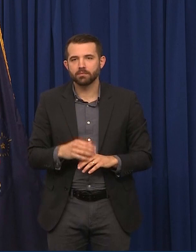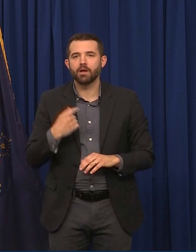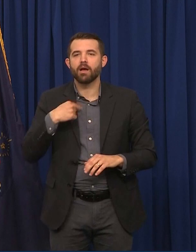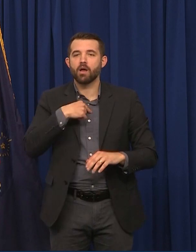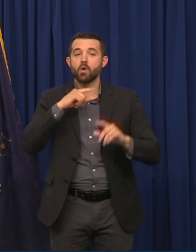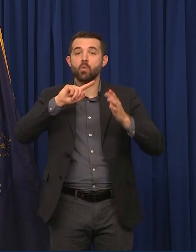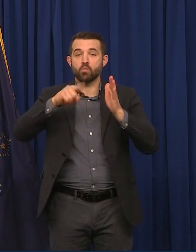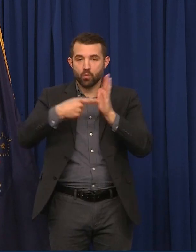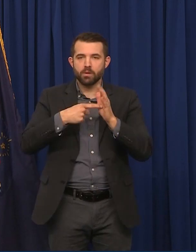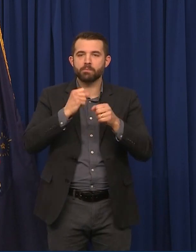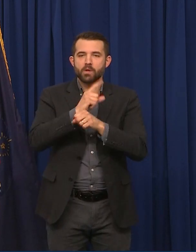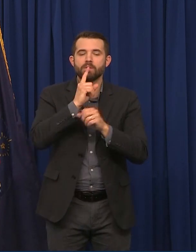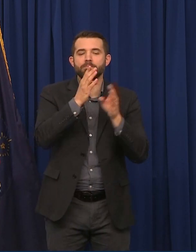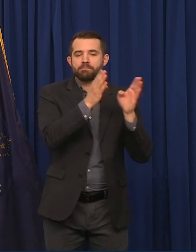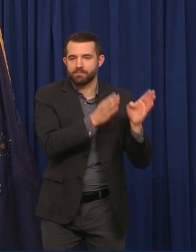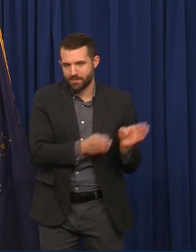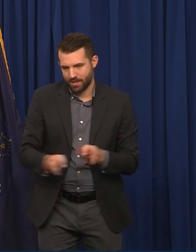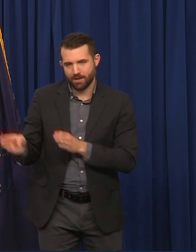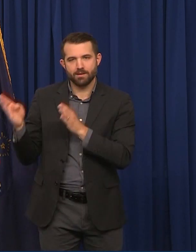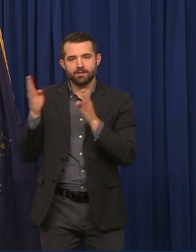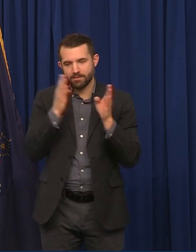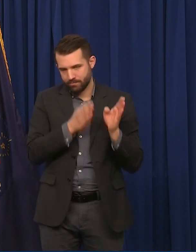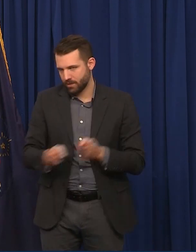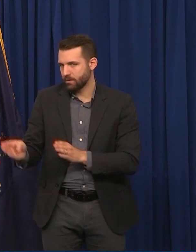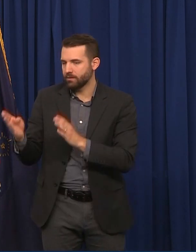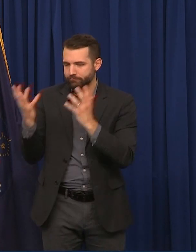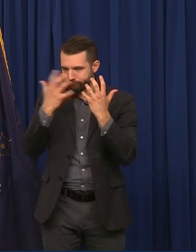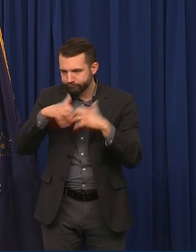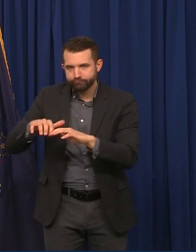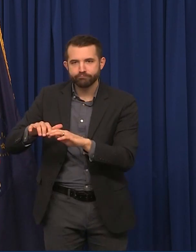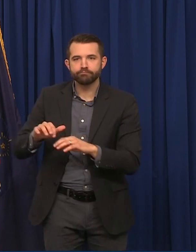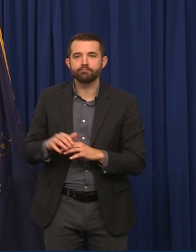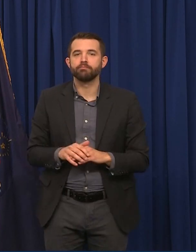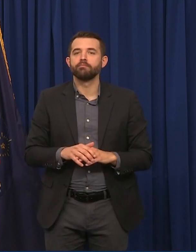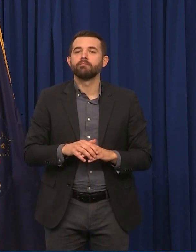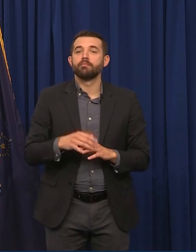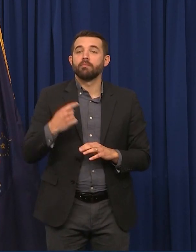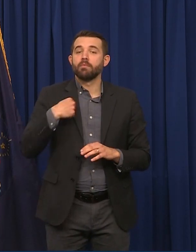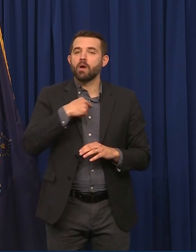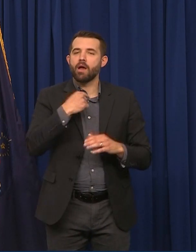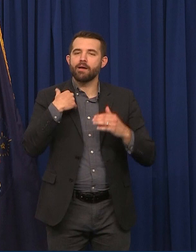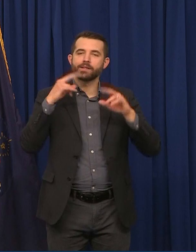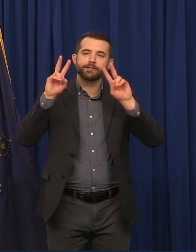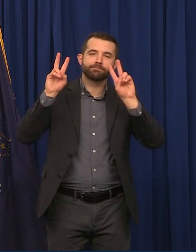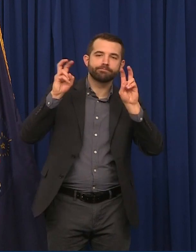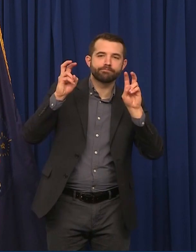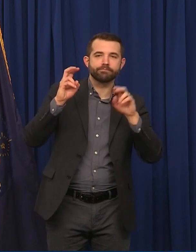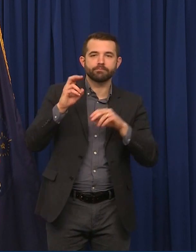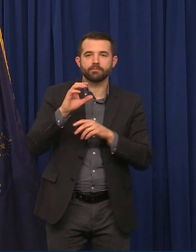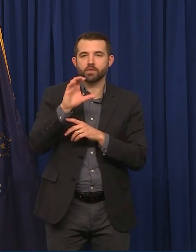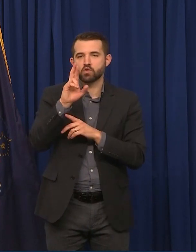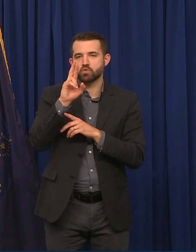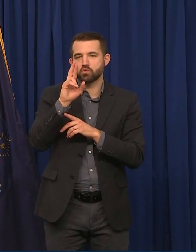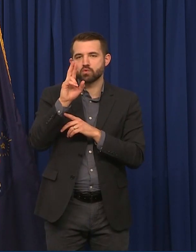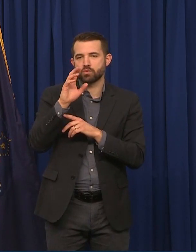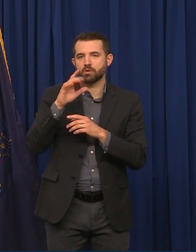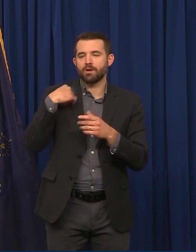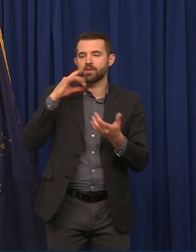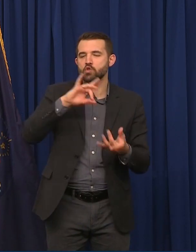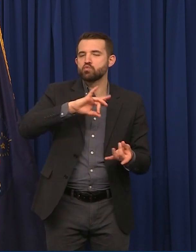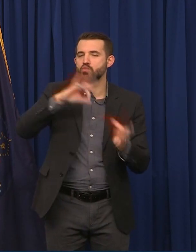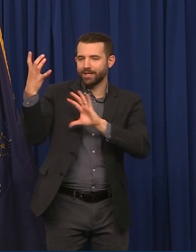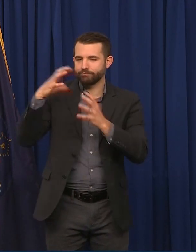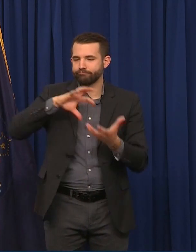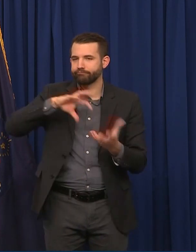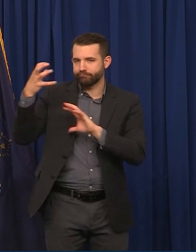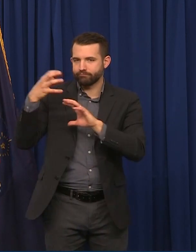and emergency management, there are what are called crisis standards of care that provide guidance for